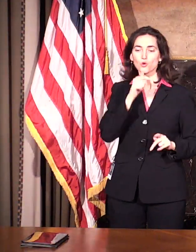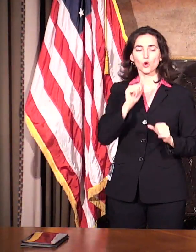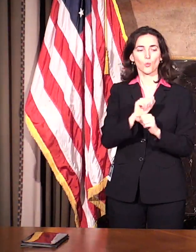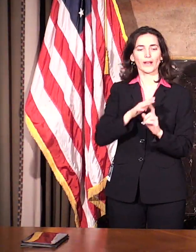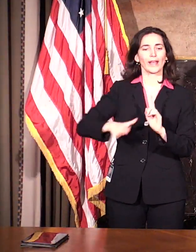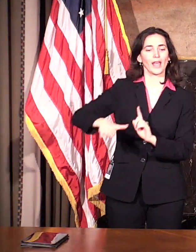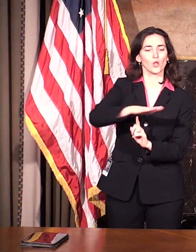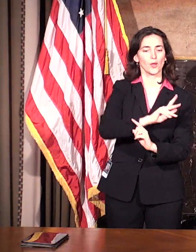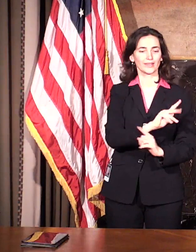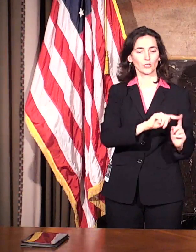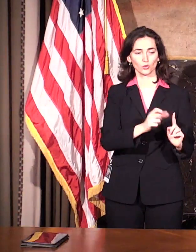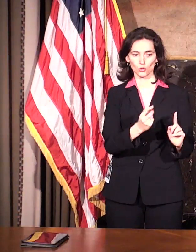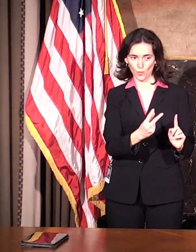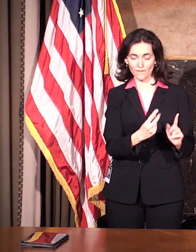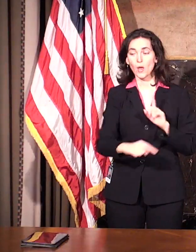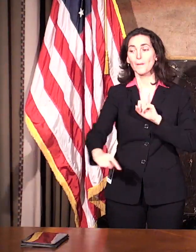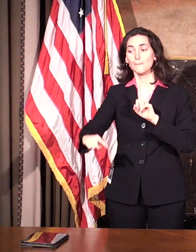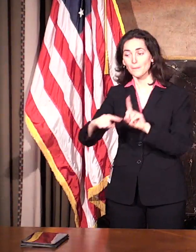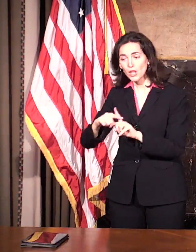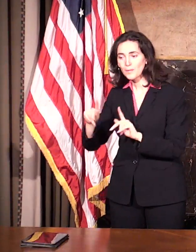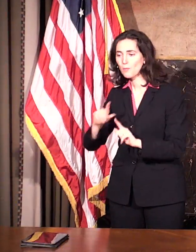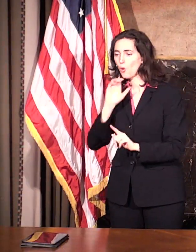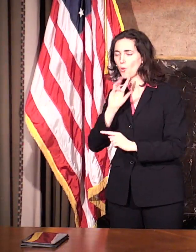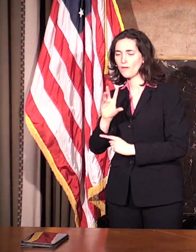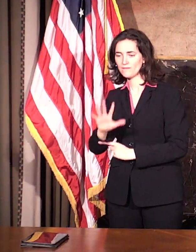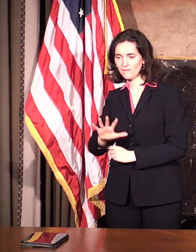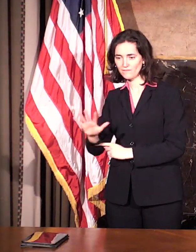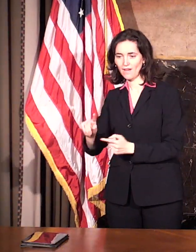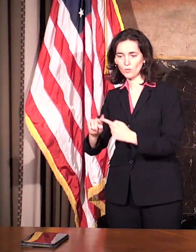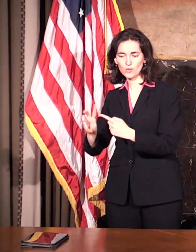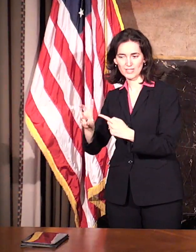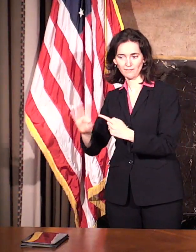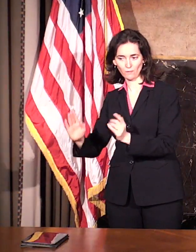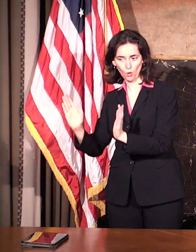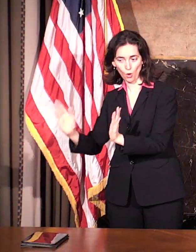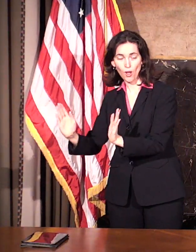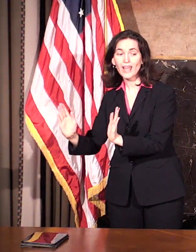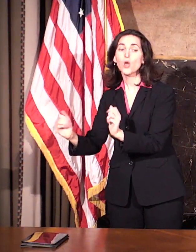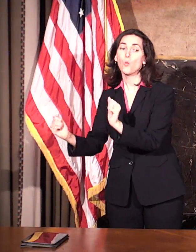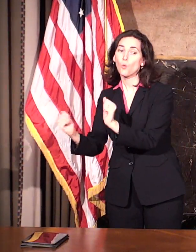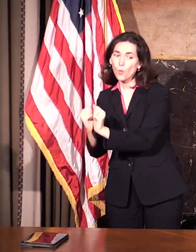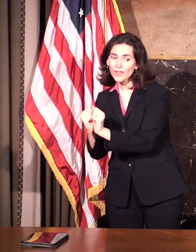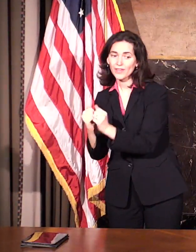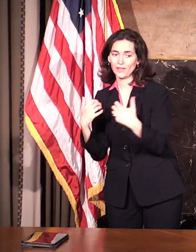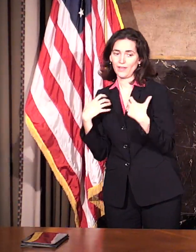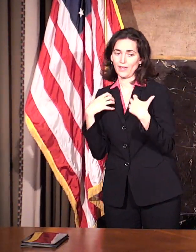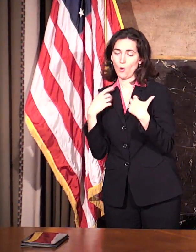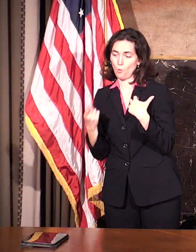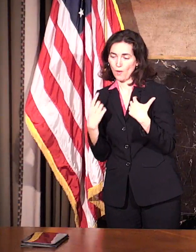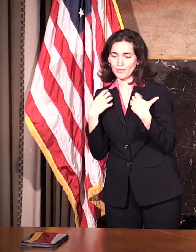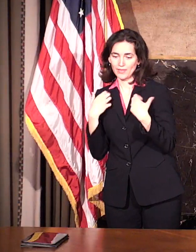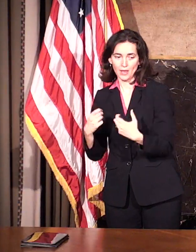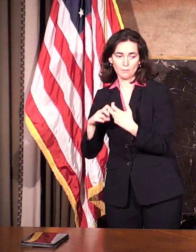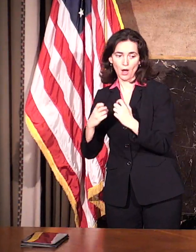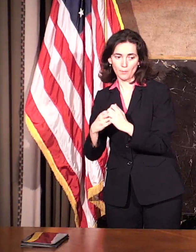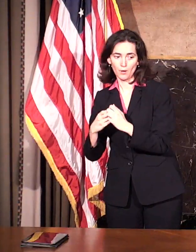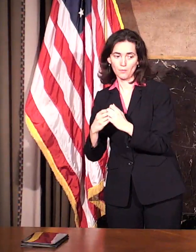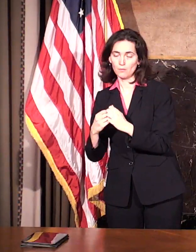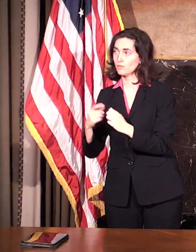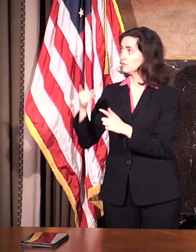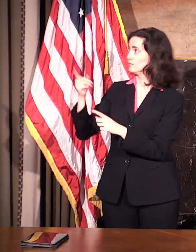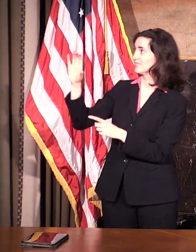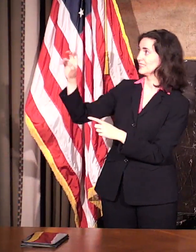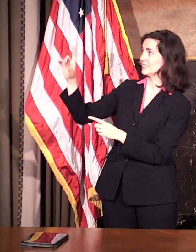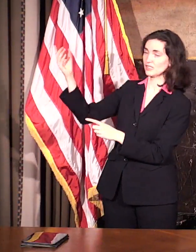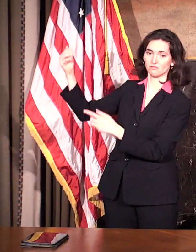environment, plus people aged 55 through 64 with at least one of the CDC listed preconditions. Some of these are